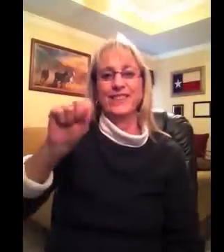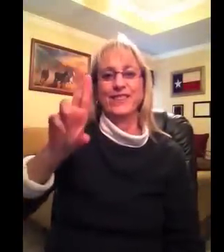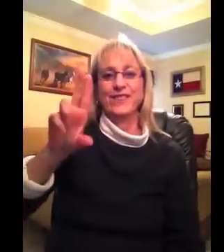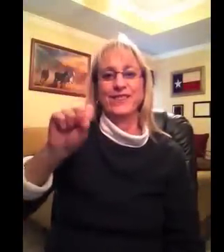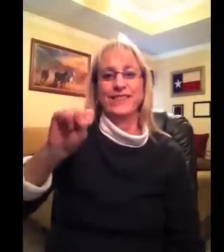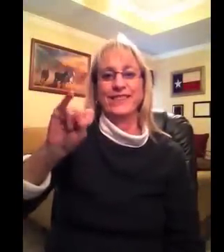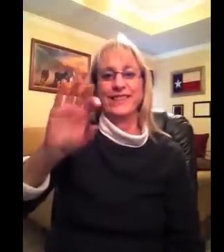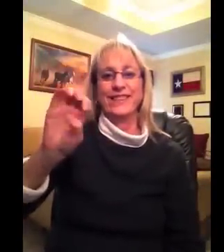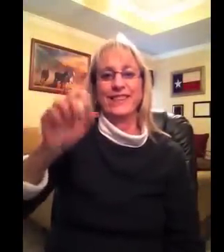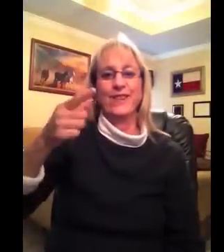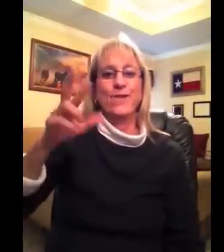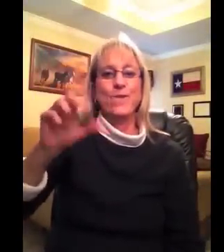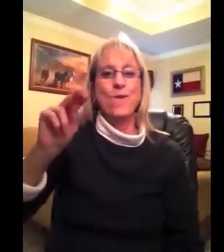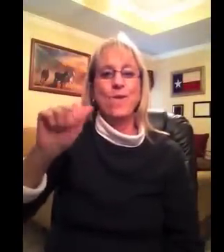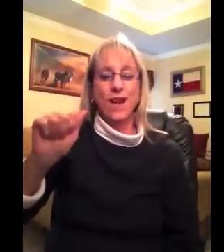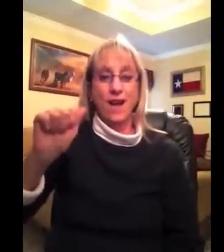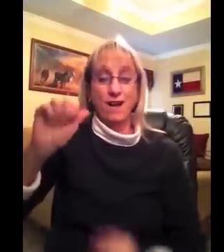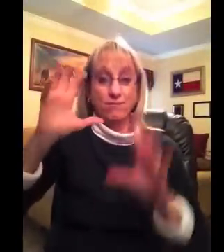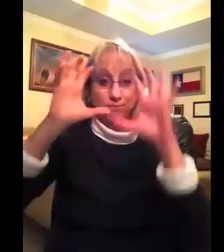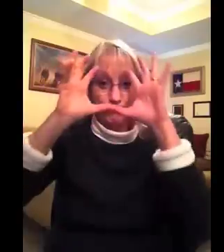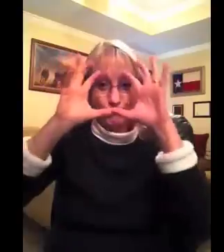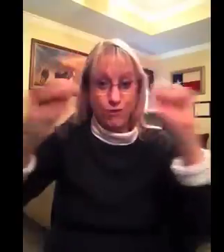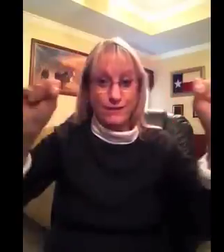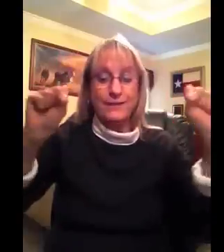Greetings. I'm Susie Grona,